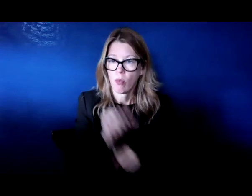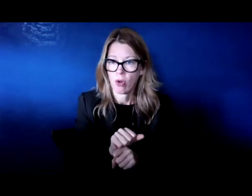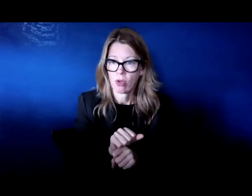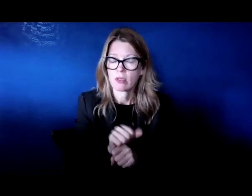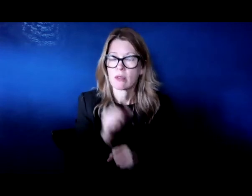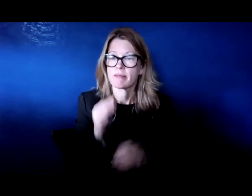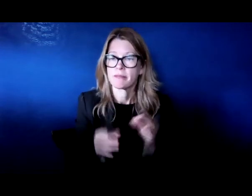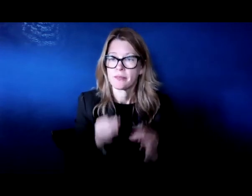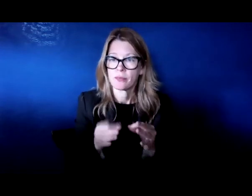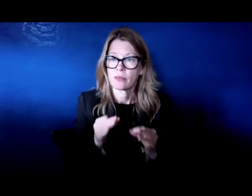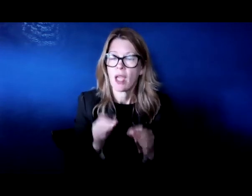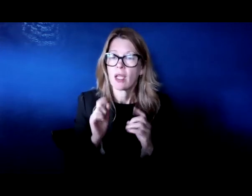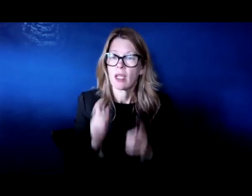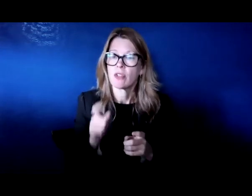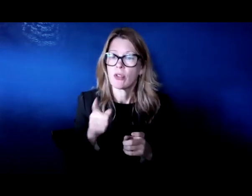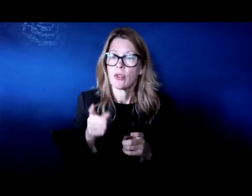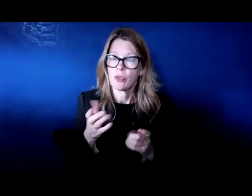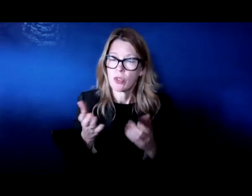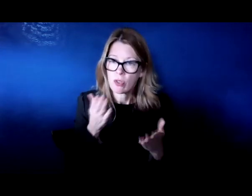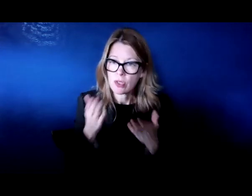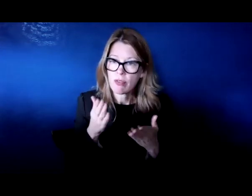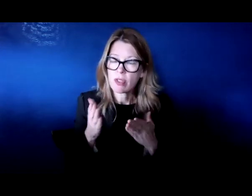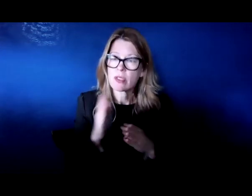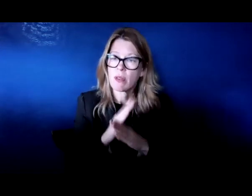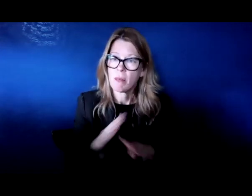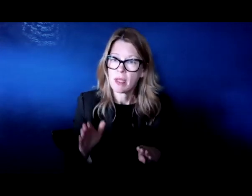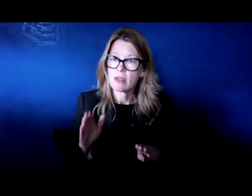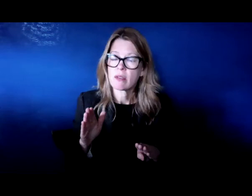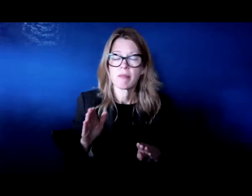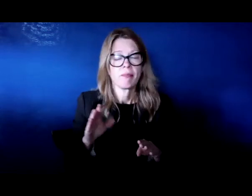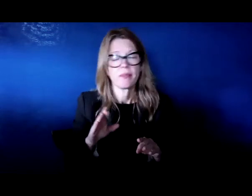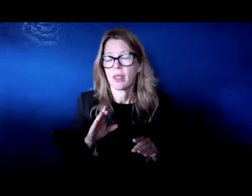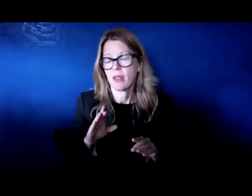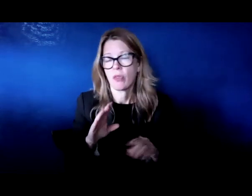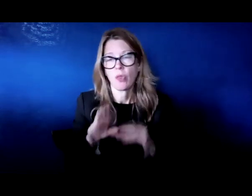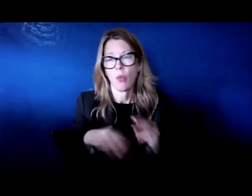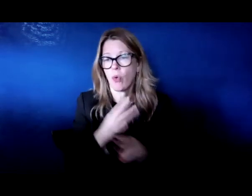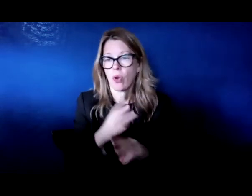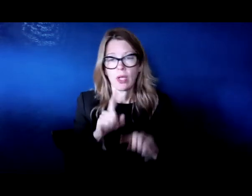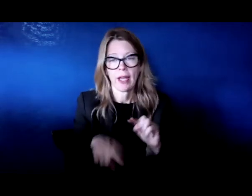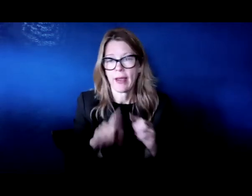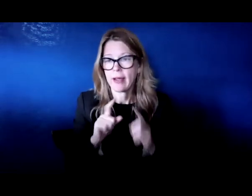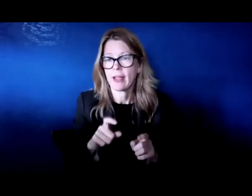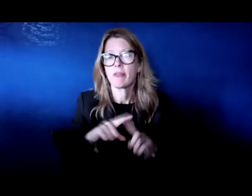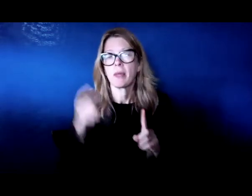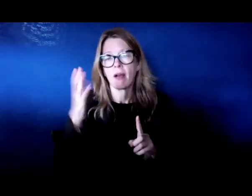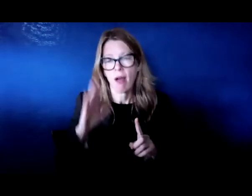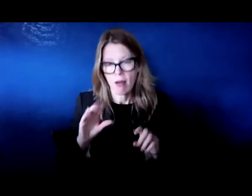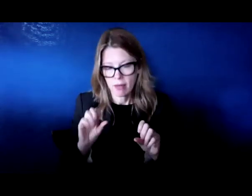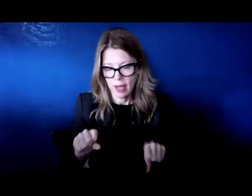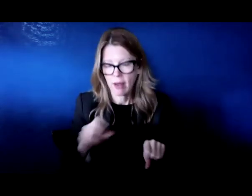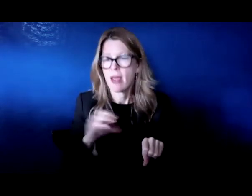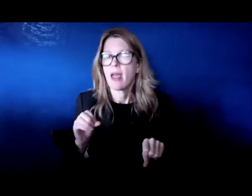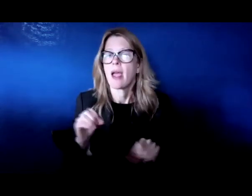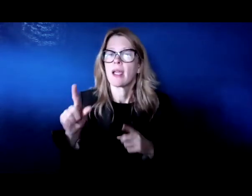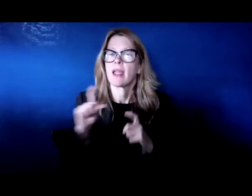give to us, your servants, that peace which the world cannot give, so that our minds may be fixed on the doing of your will,